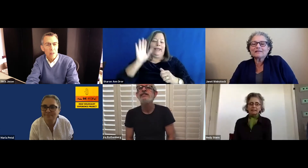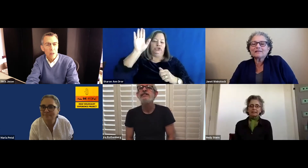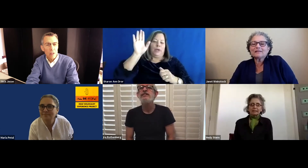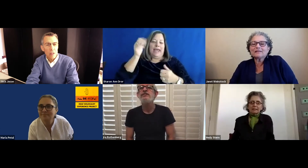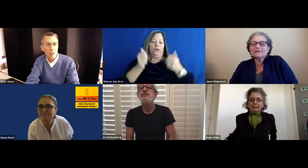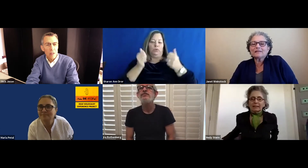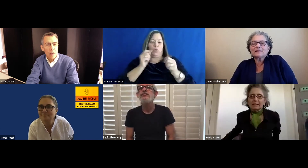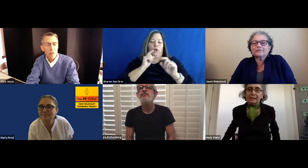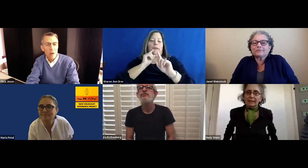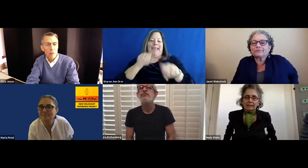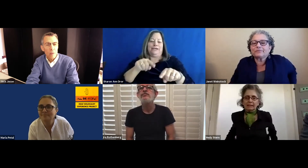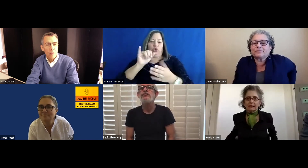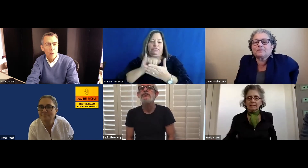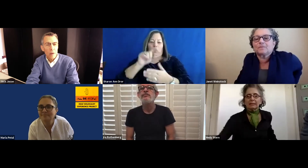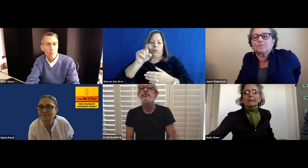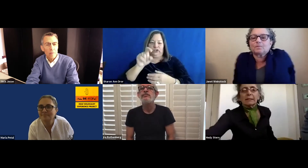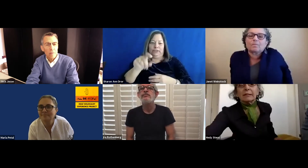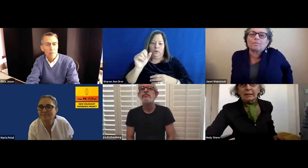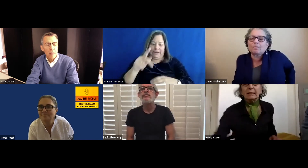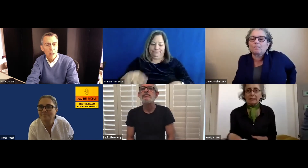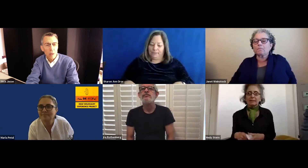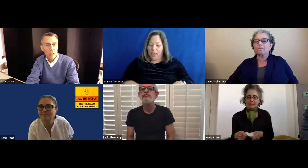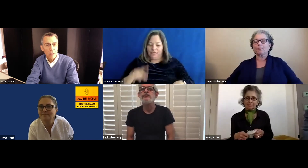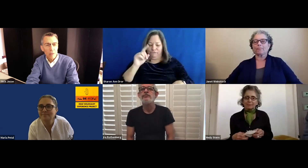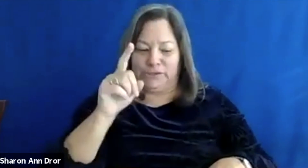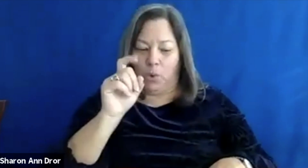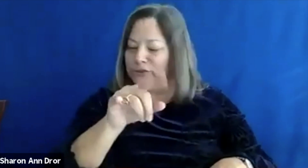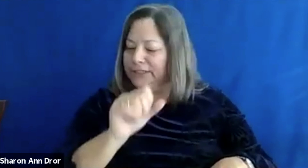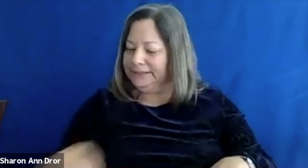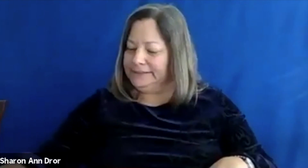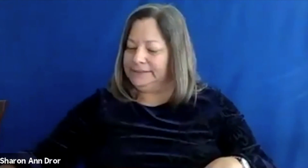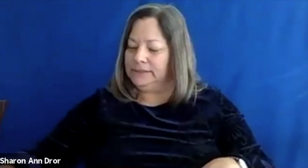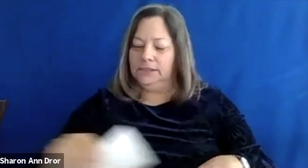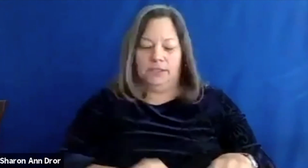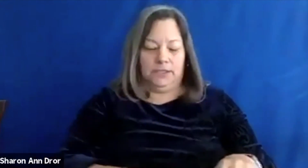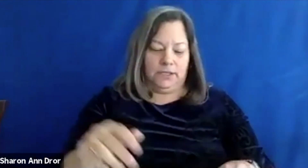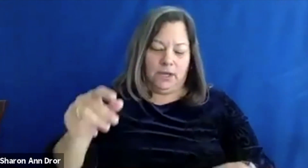questions. If you want to answer that question, please raise your hand. Let's see.